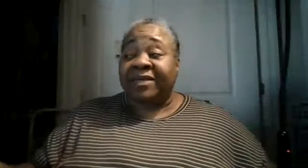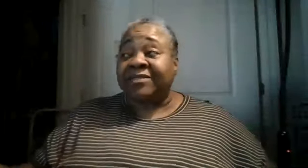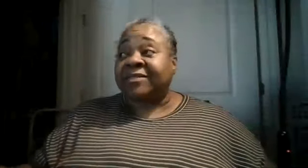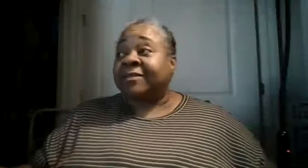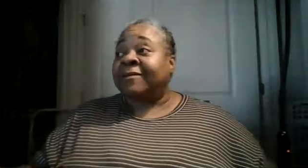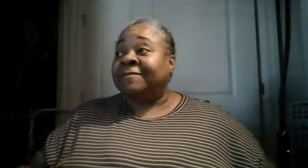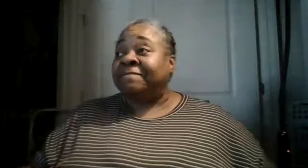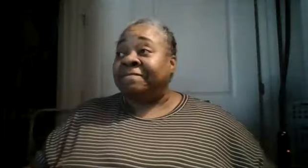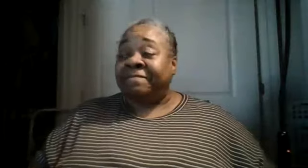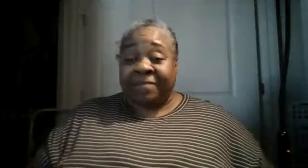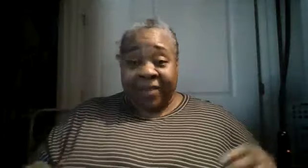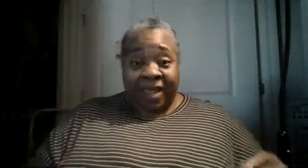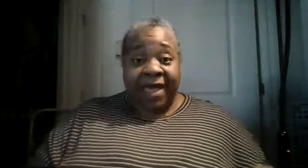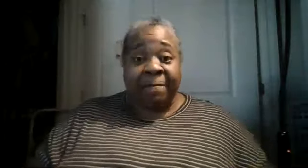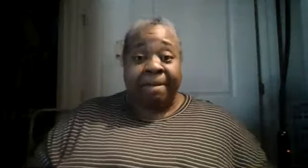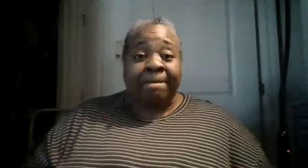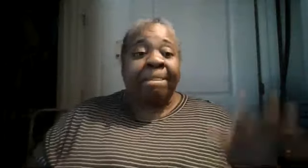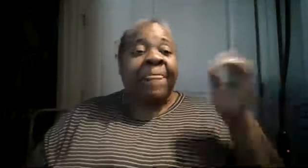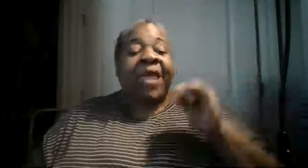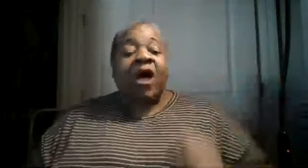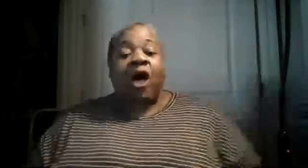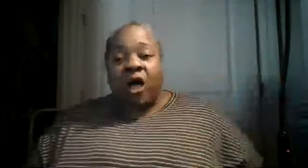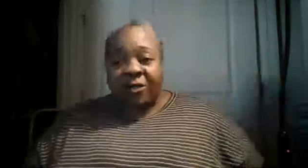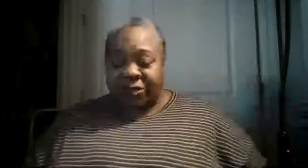please. Okay? Also,